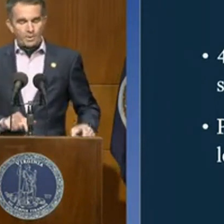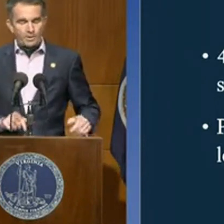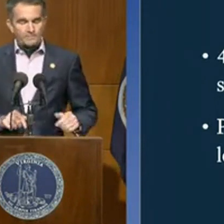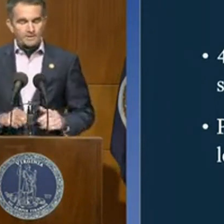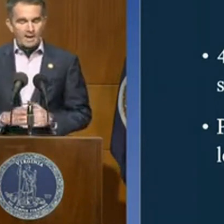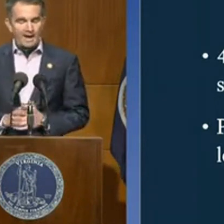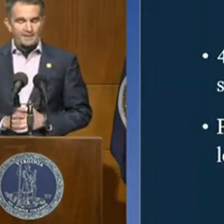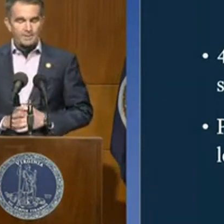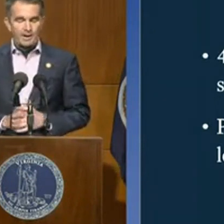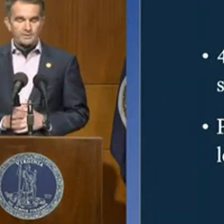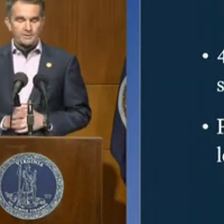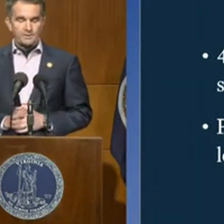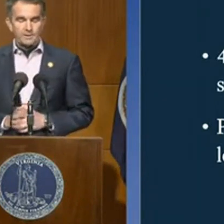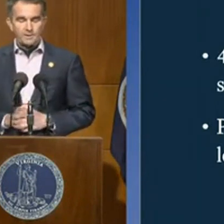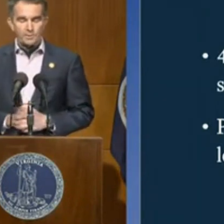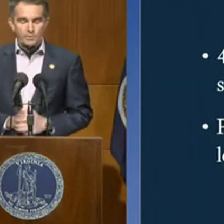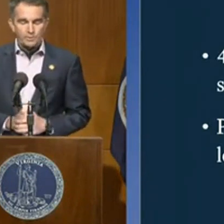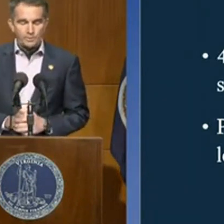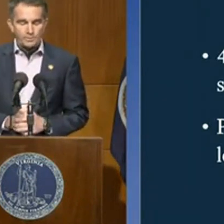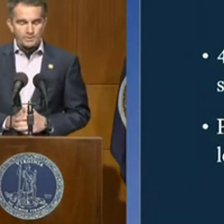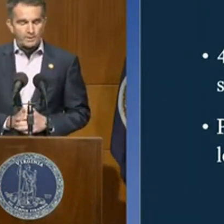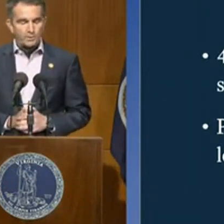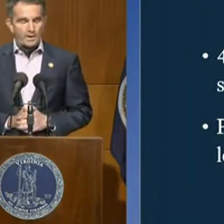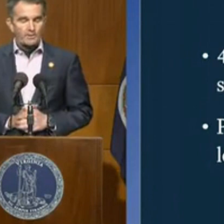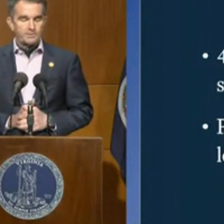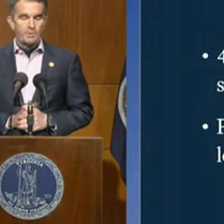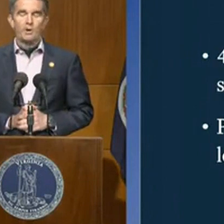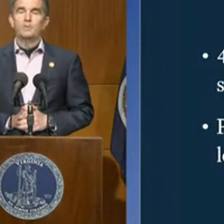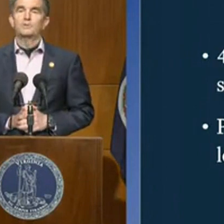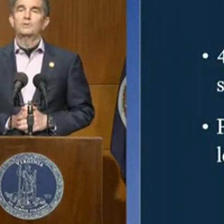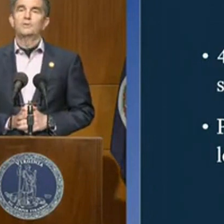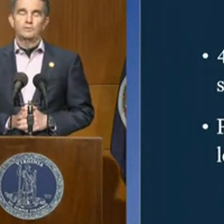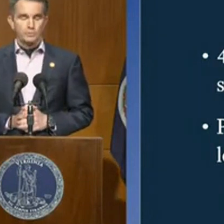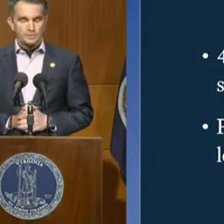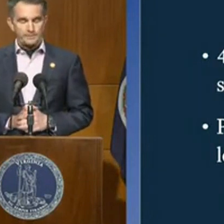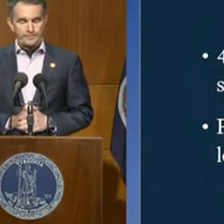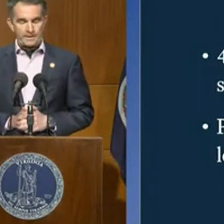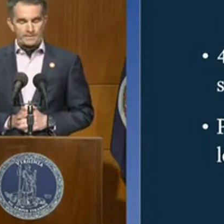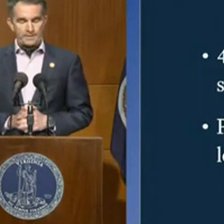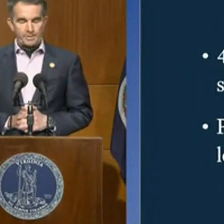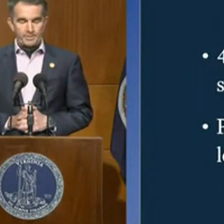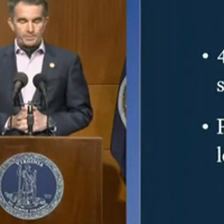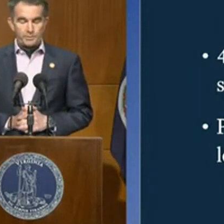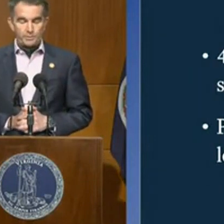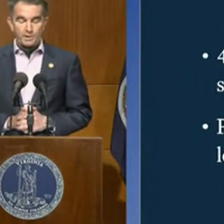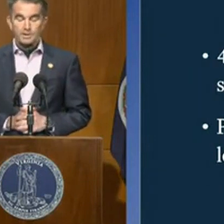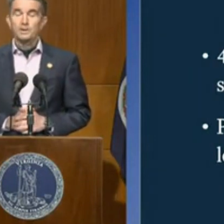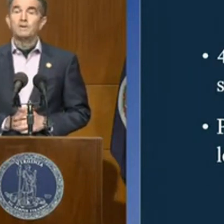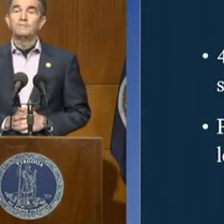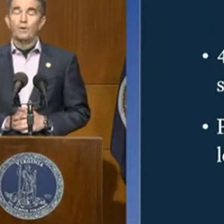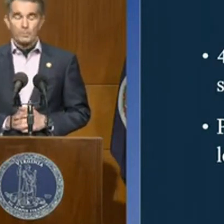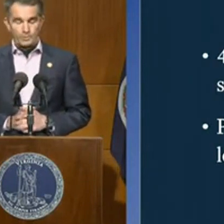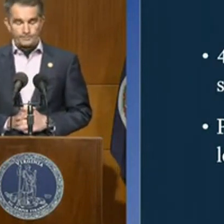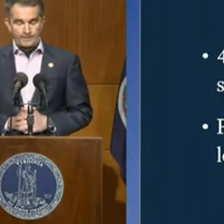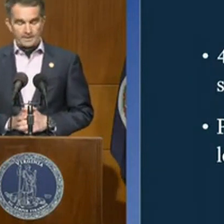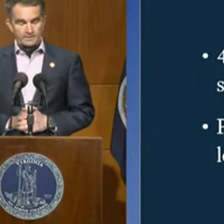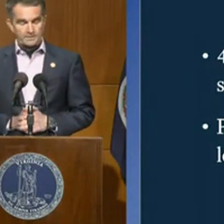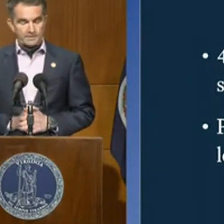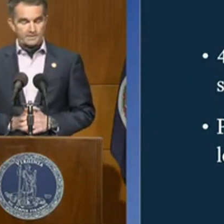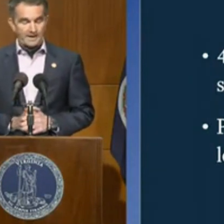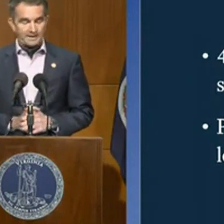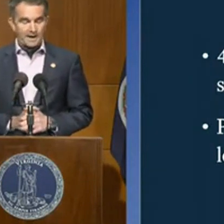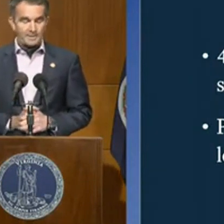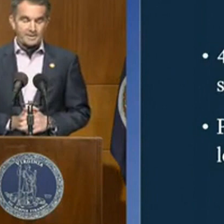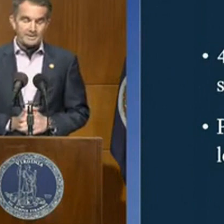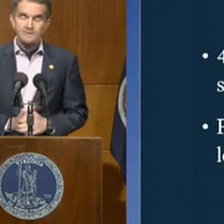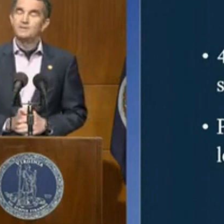That's part of a pilot project we're doing with local health departments to ensure that people who are vulnerable, such